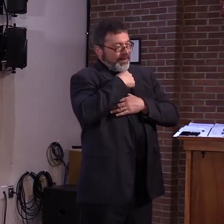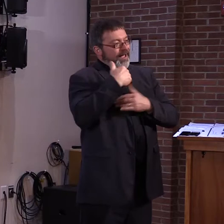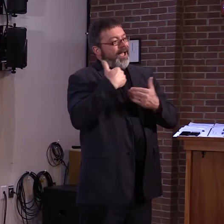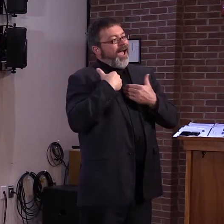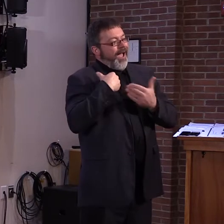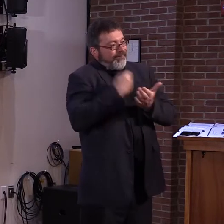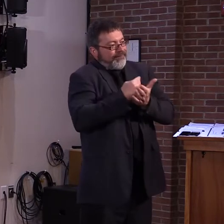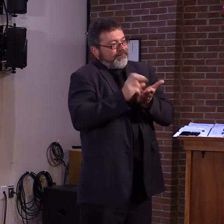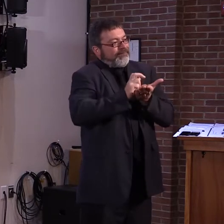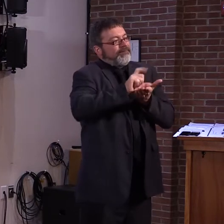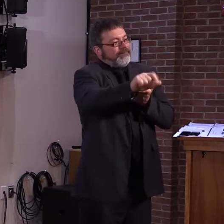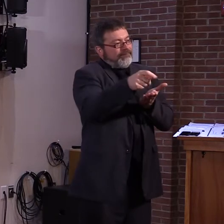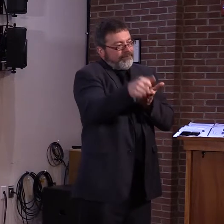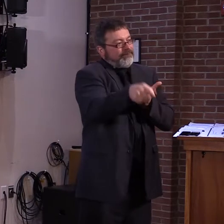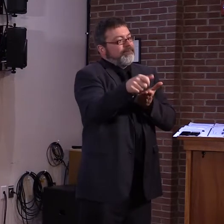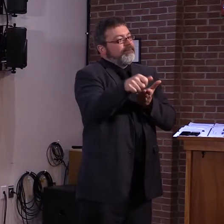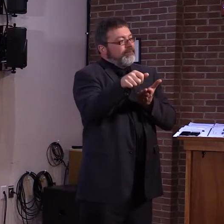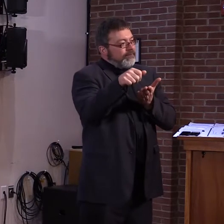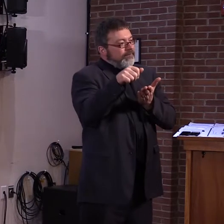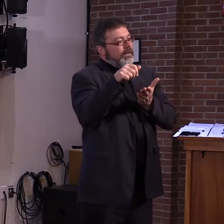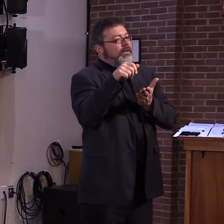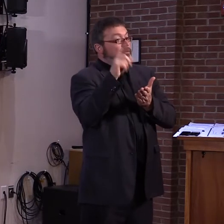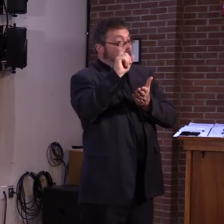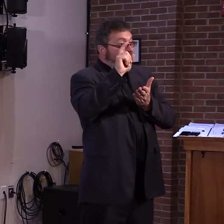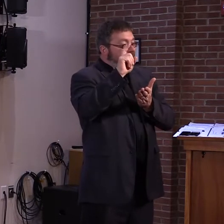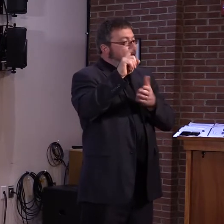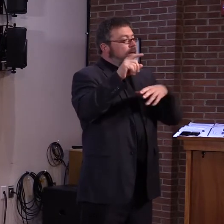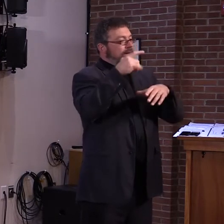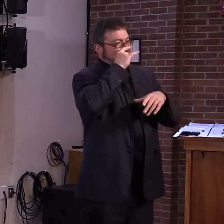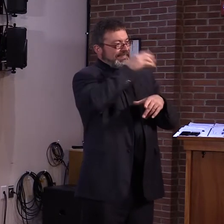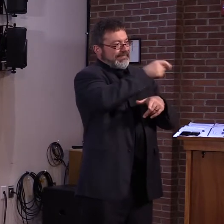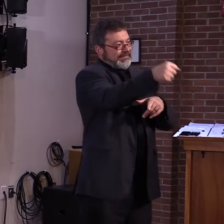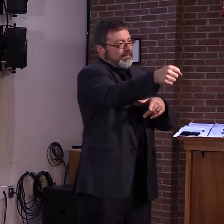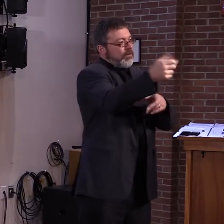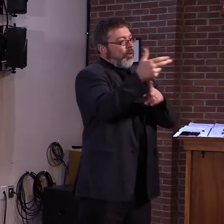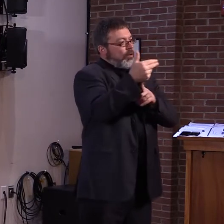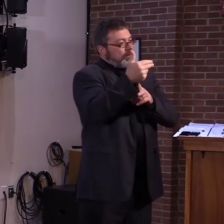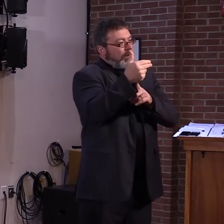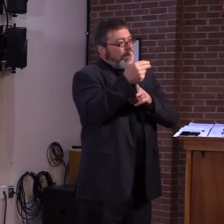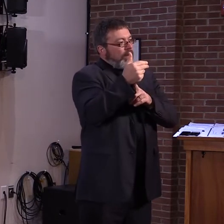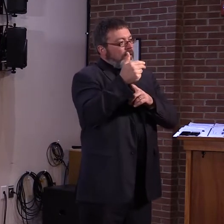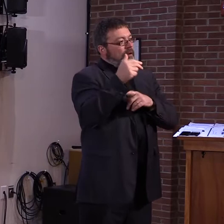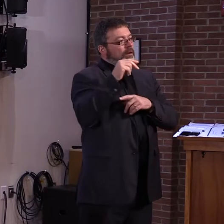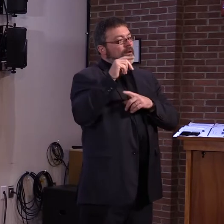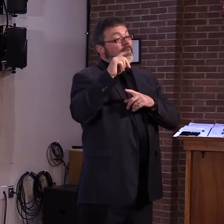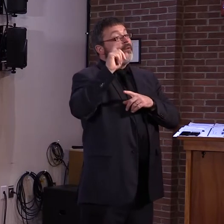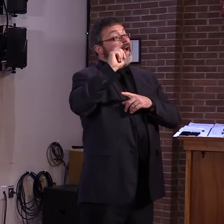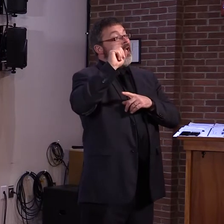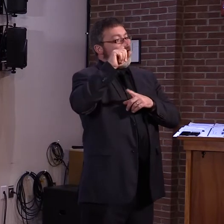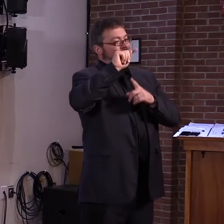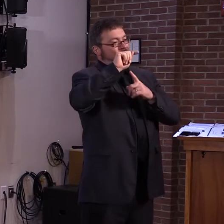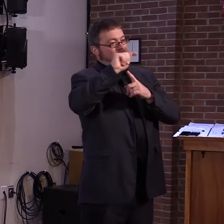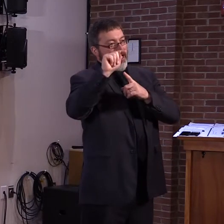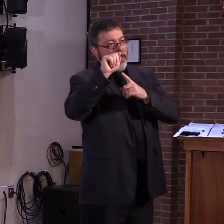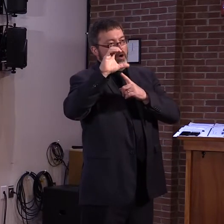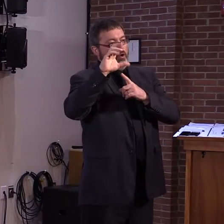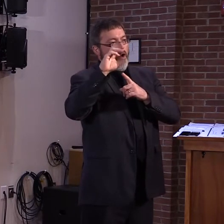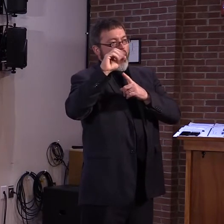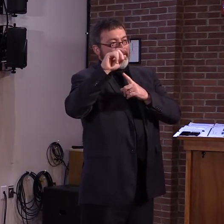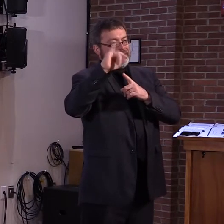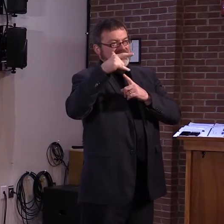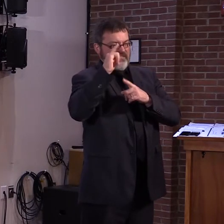Crossing as one of our motel hotel locations. It hasn't been just recent. Yeah, we've done that for the last